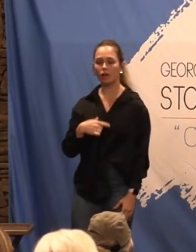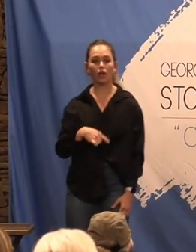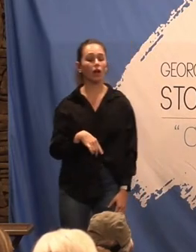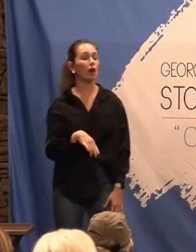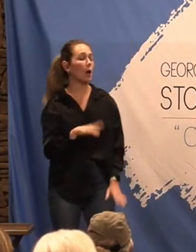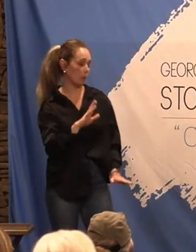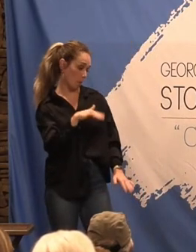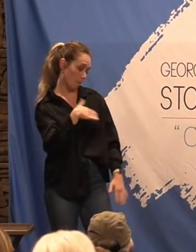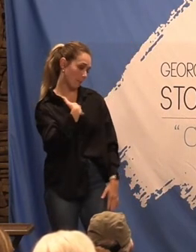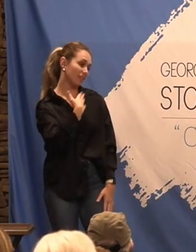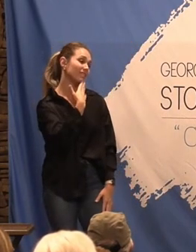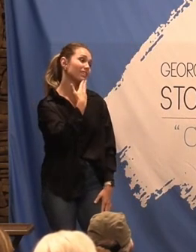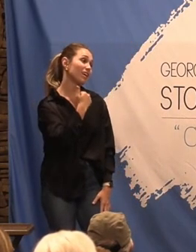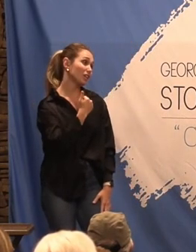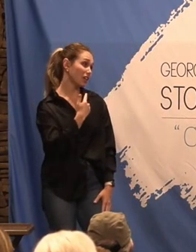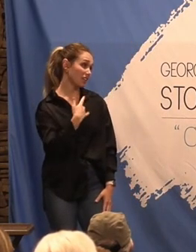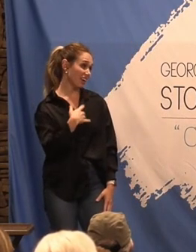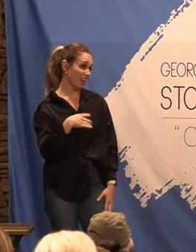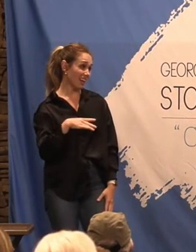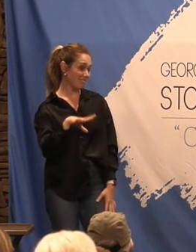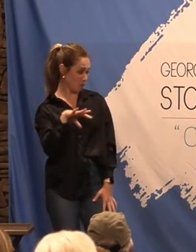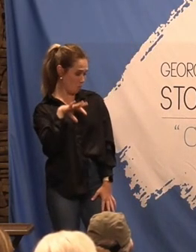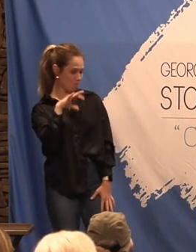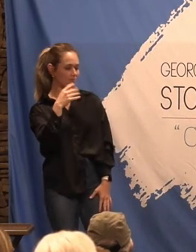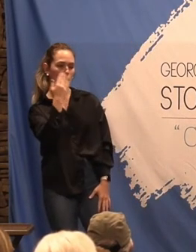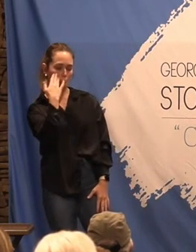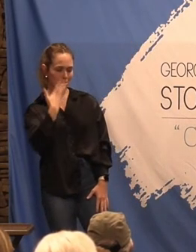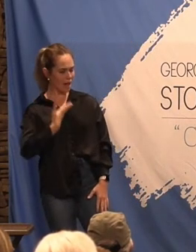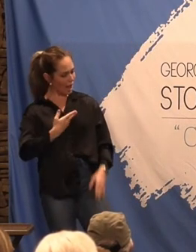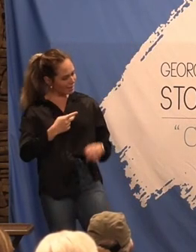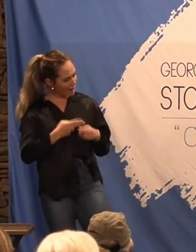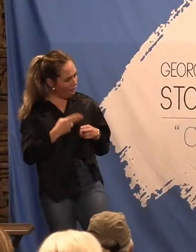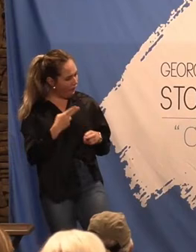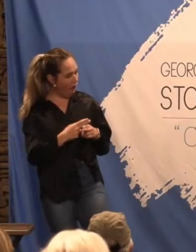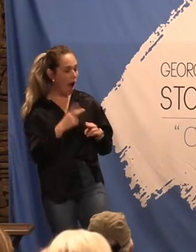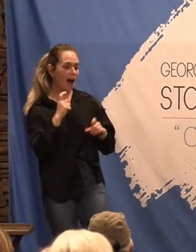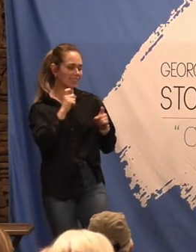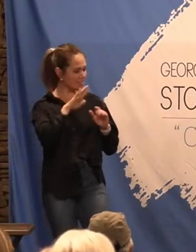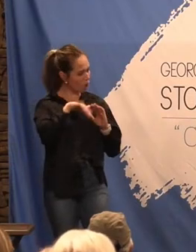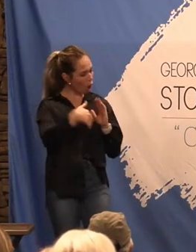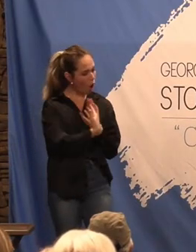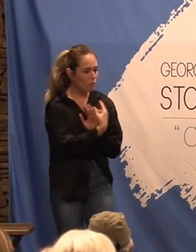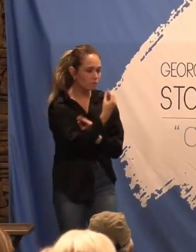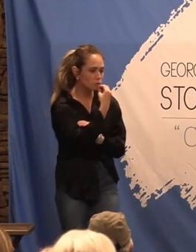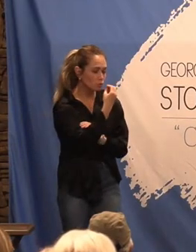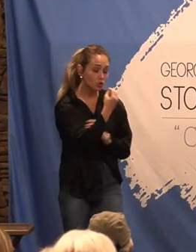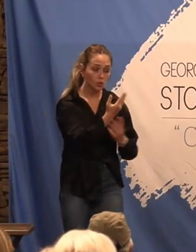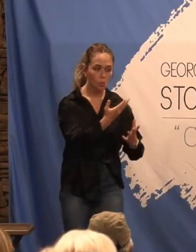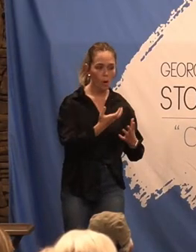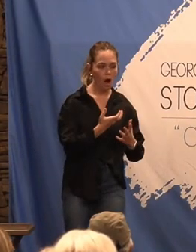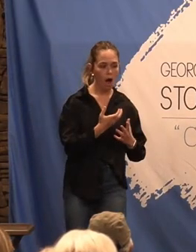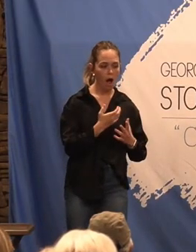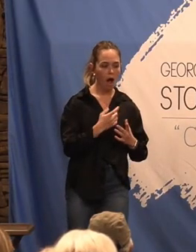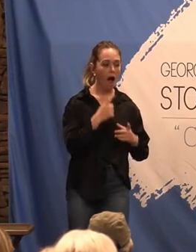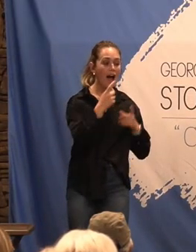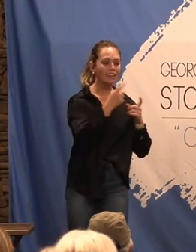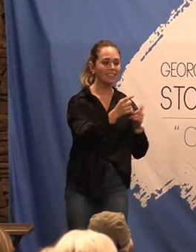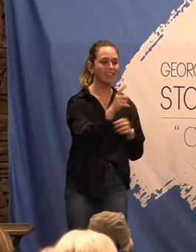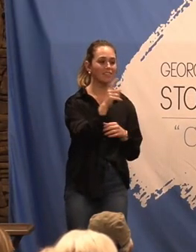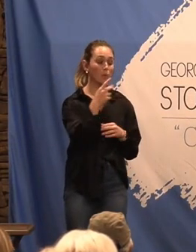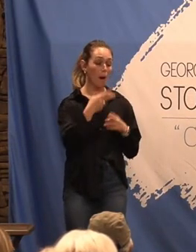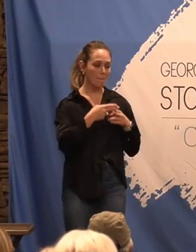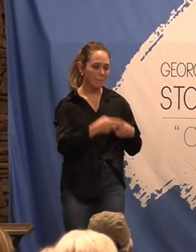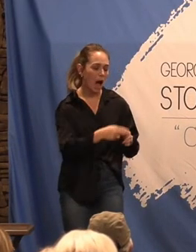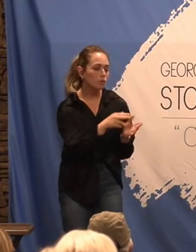darling, you find out my name, and I'll give you all the food you want, and I'll give you a pound of